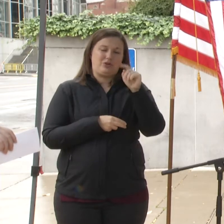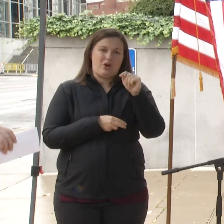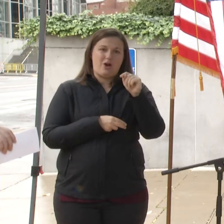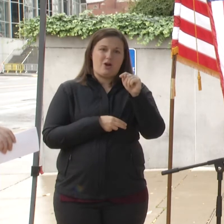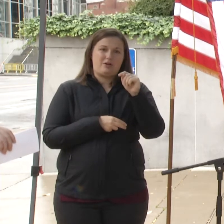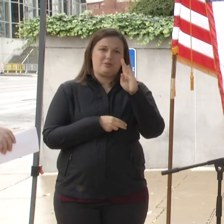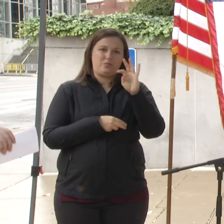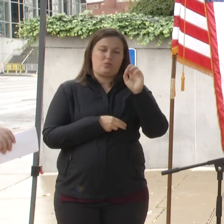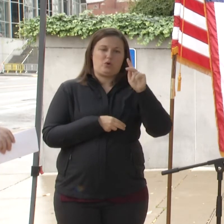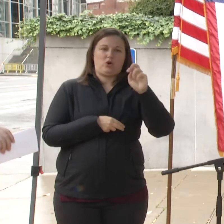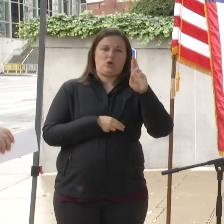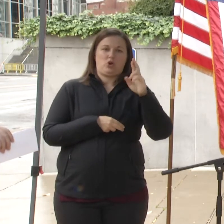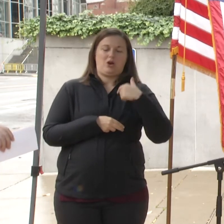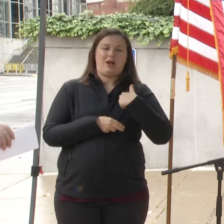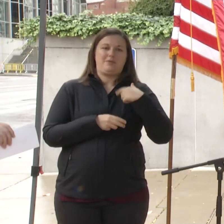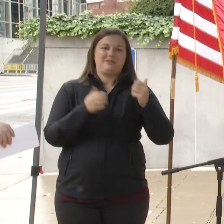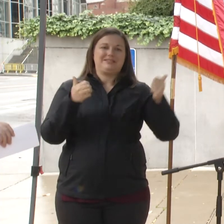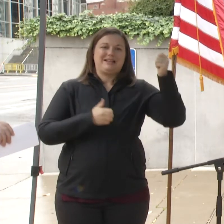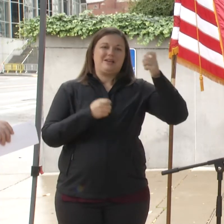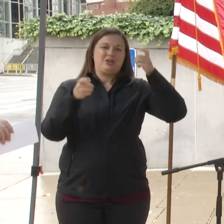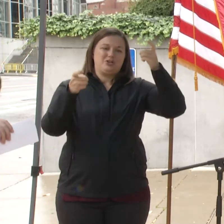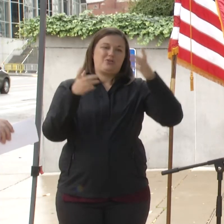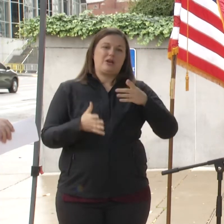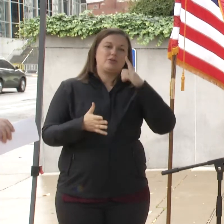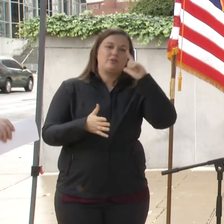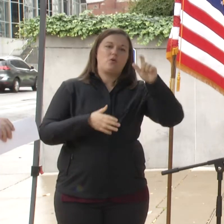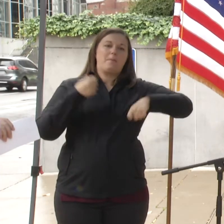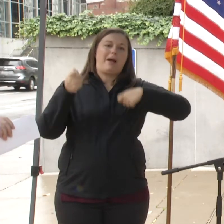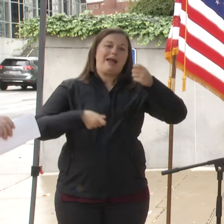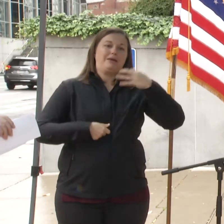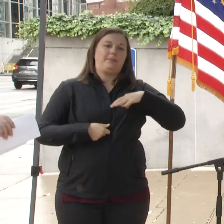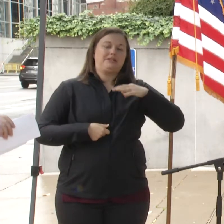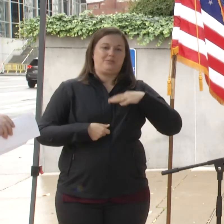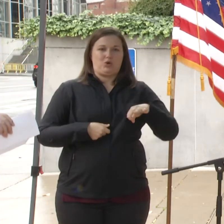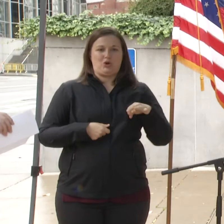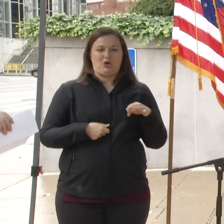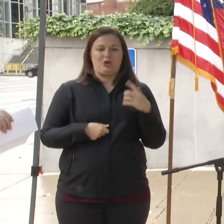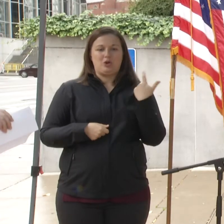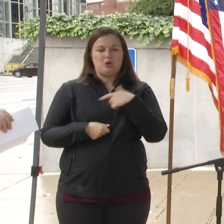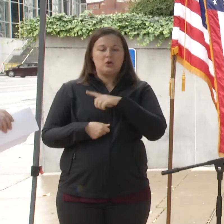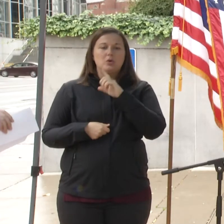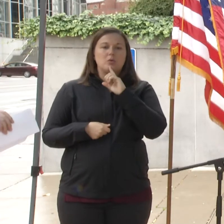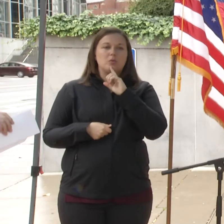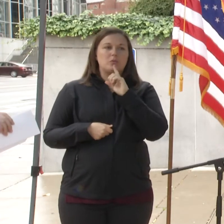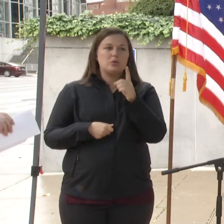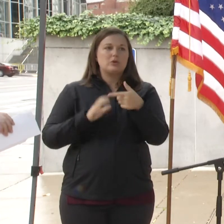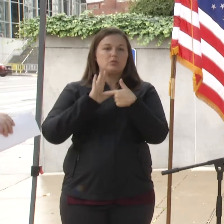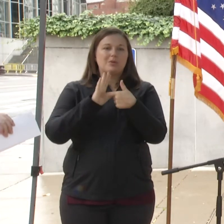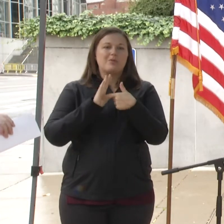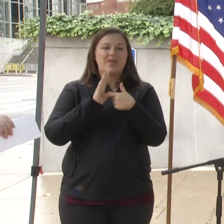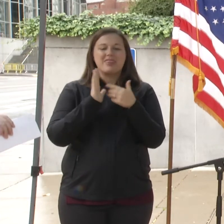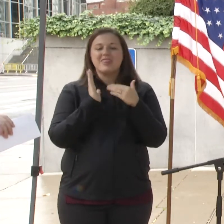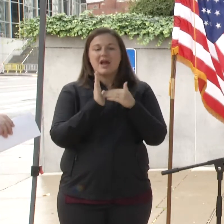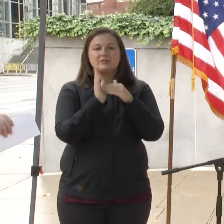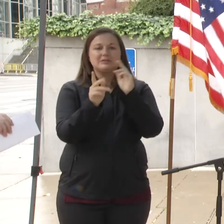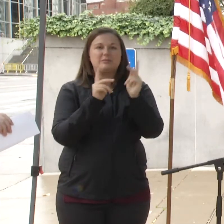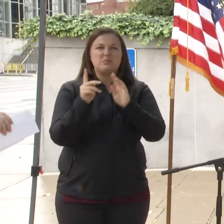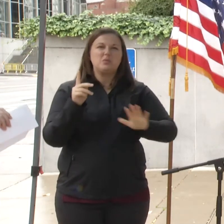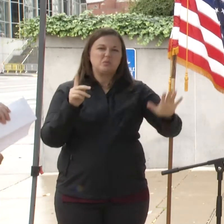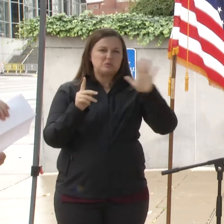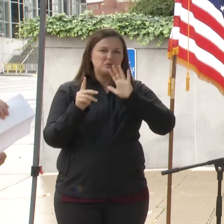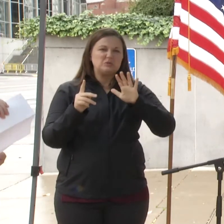Bike Pittsburgh. We're a bicycle and pedestrian advocacy organization representing thousands of people in our